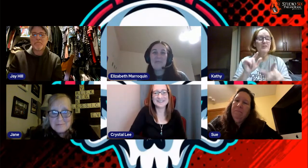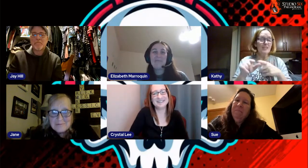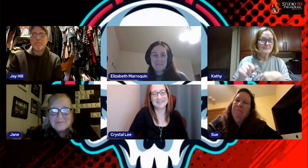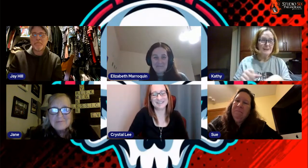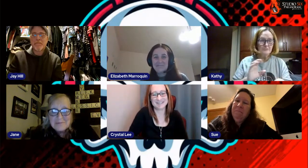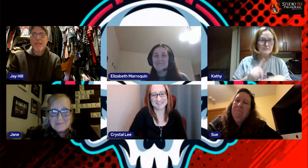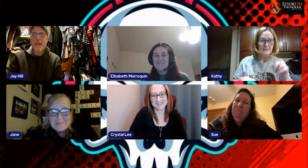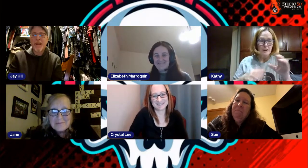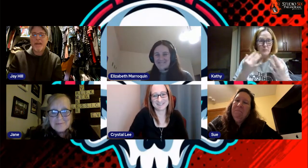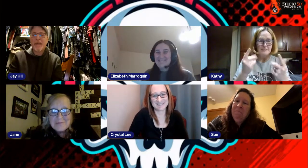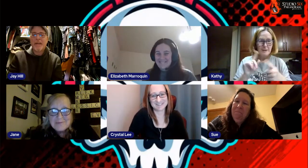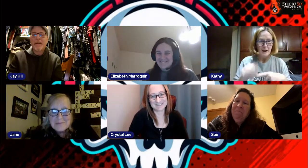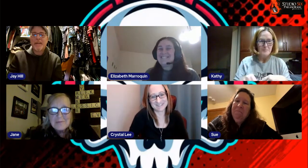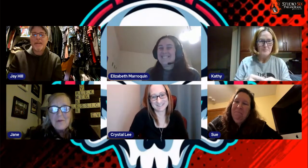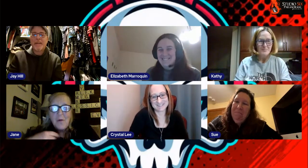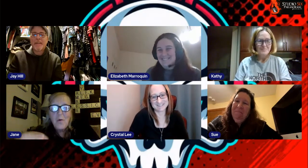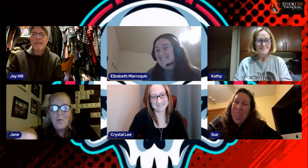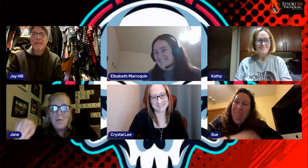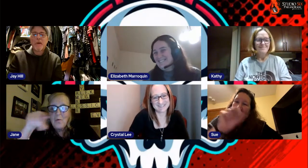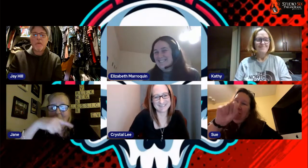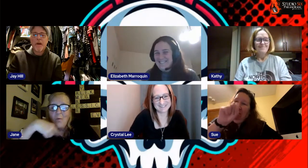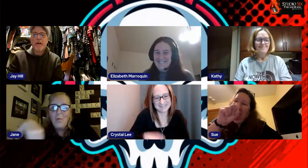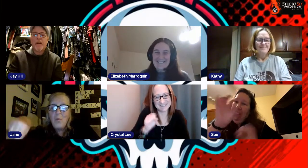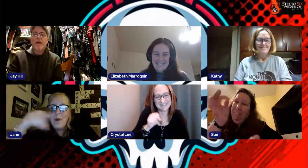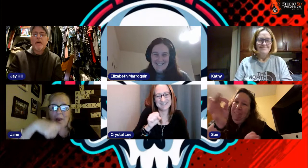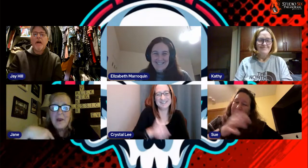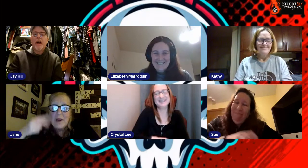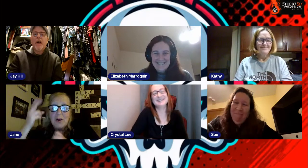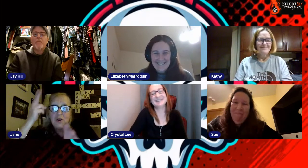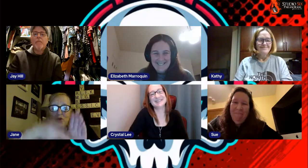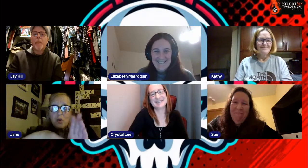Yeah. But she's all excited. Krista can't wait to go. Right.